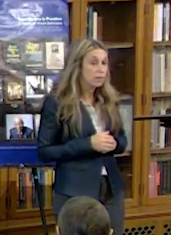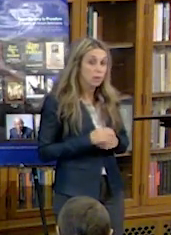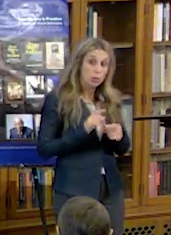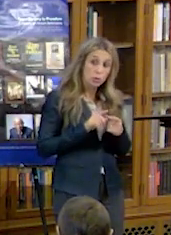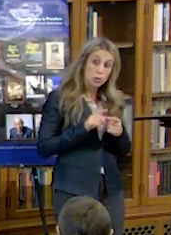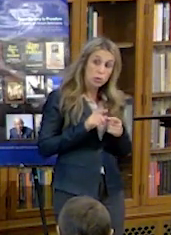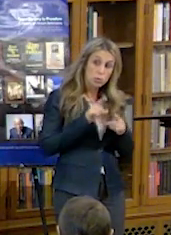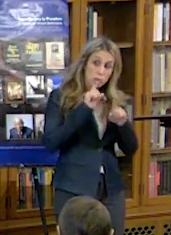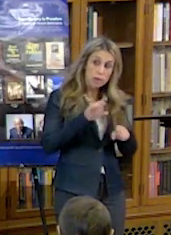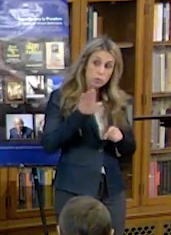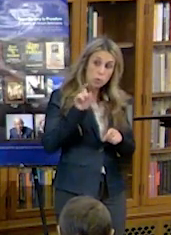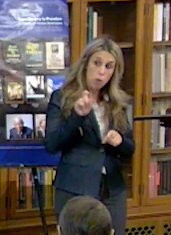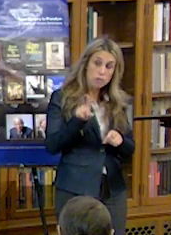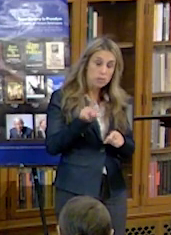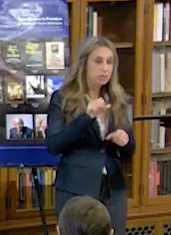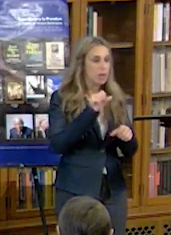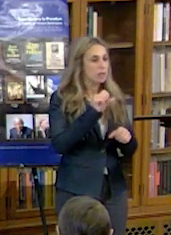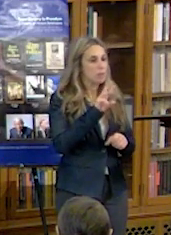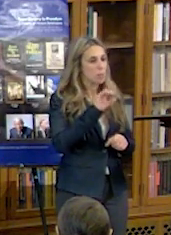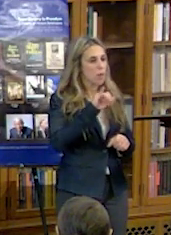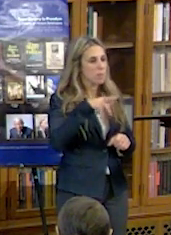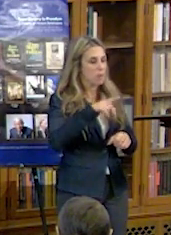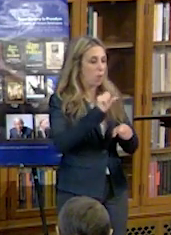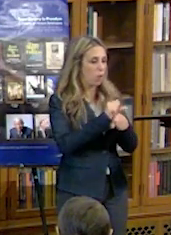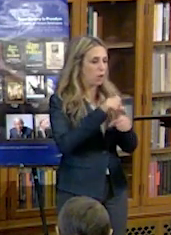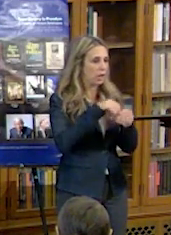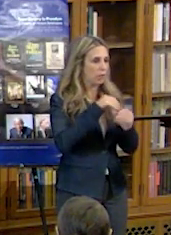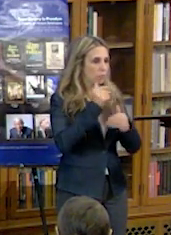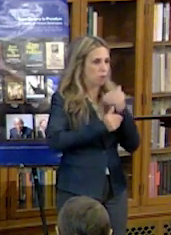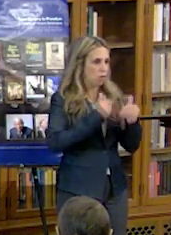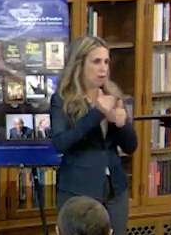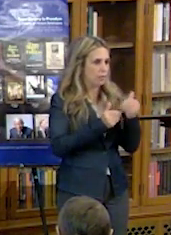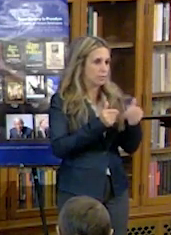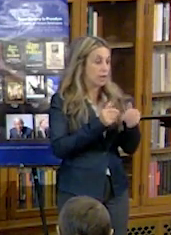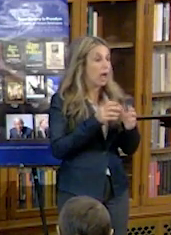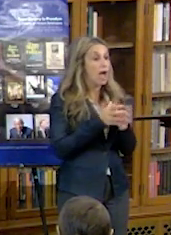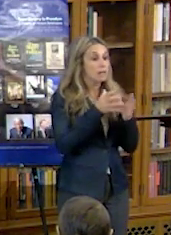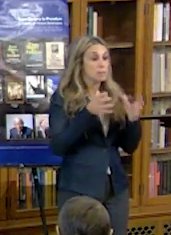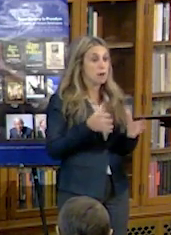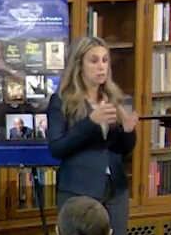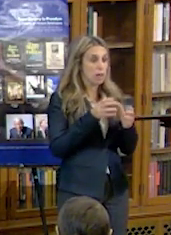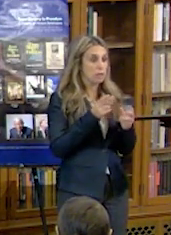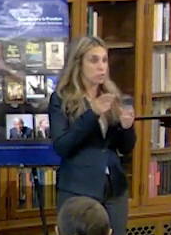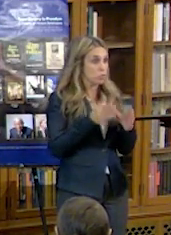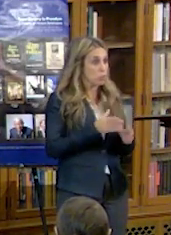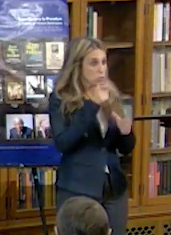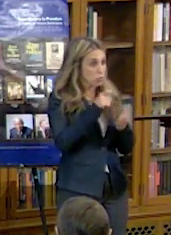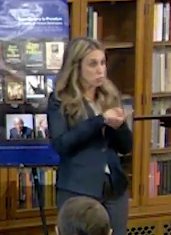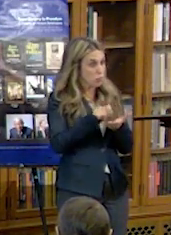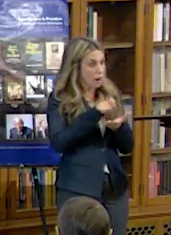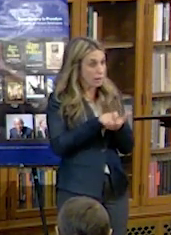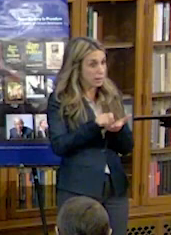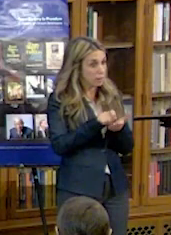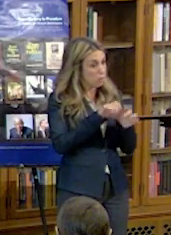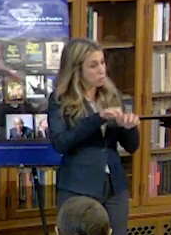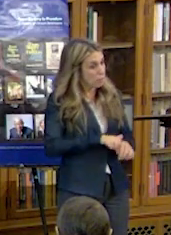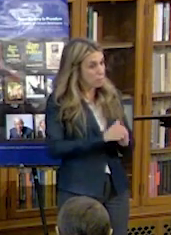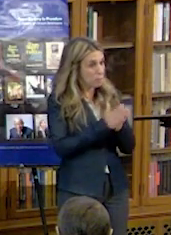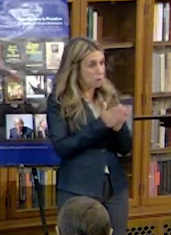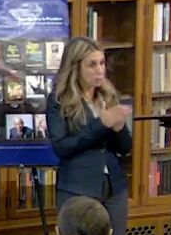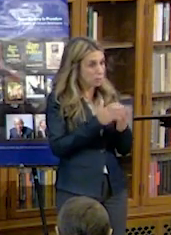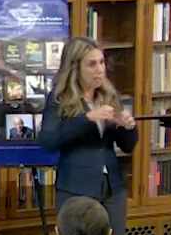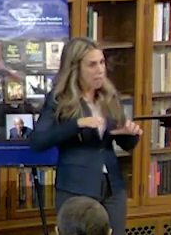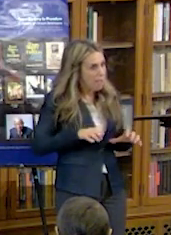question it's a work in progress in as much as the historians who are writing books are